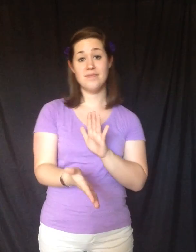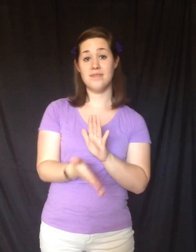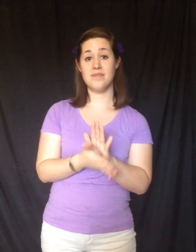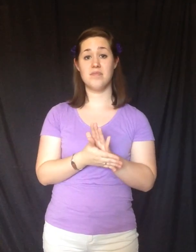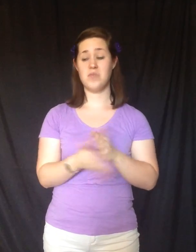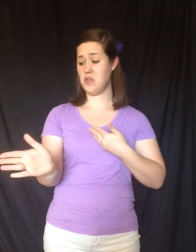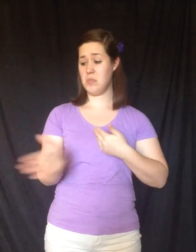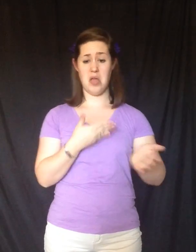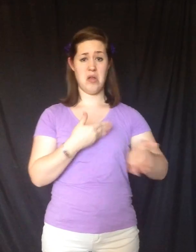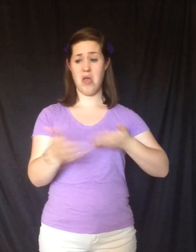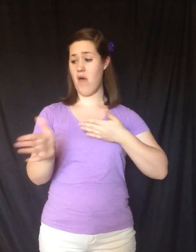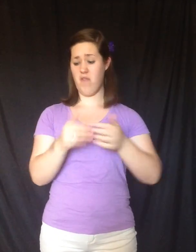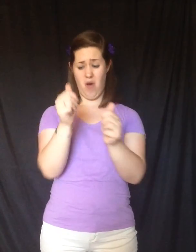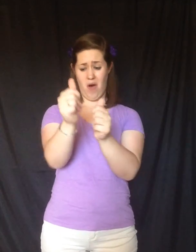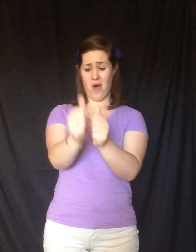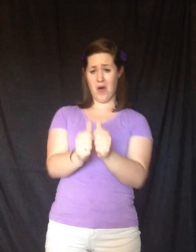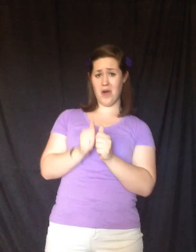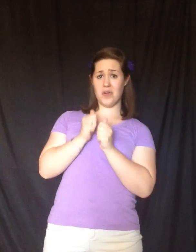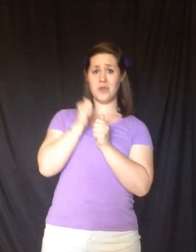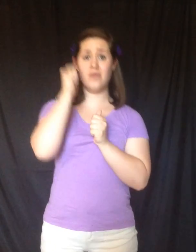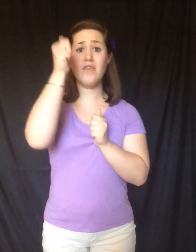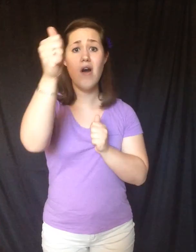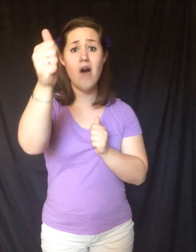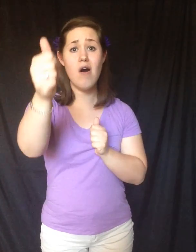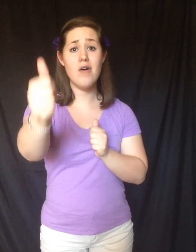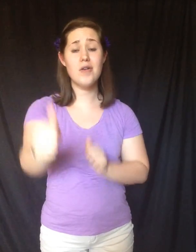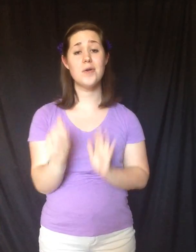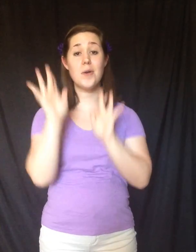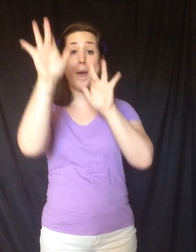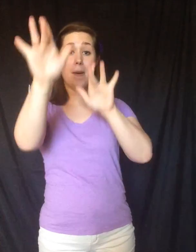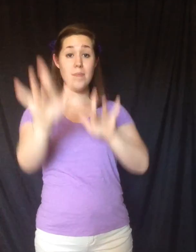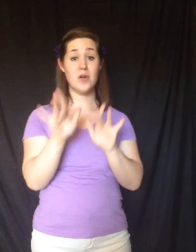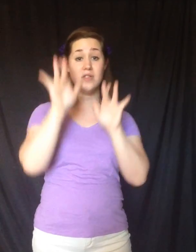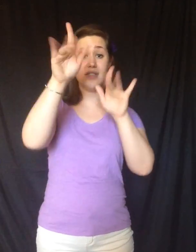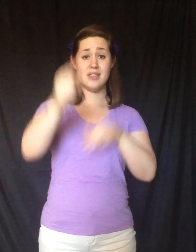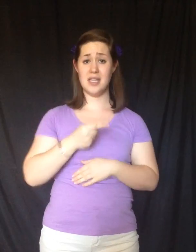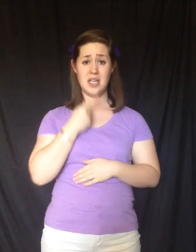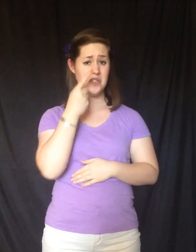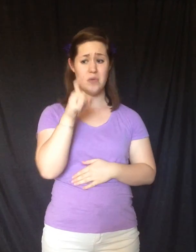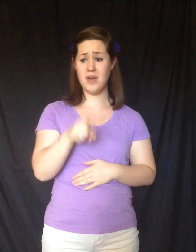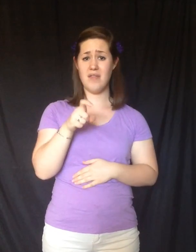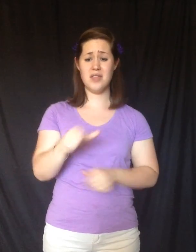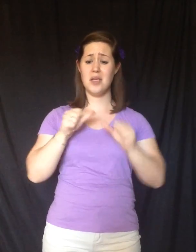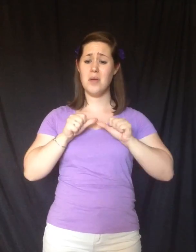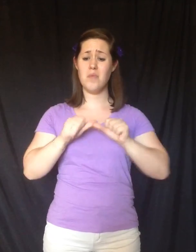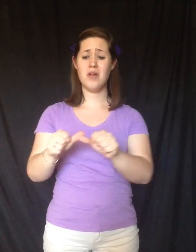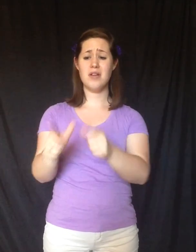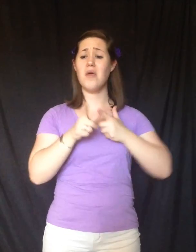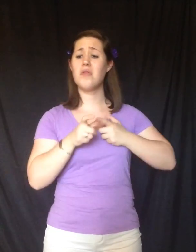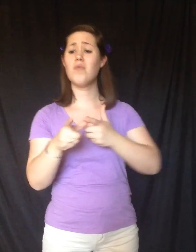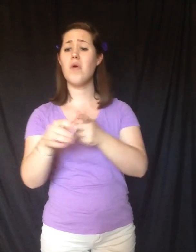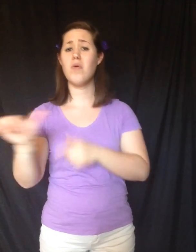It doesn't matter how far you've gone, mercy says you don't have to keep running down the road,